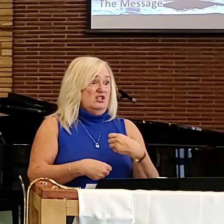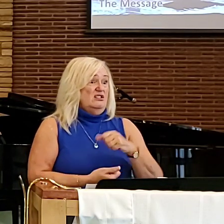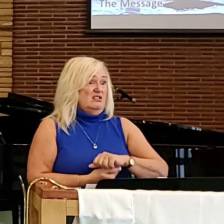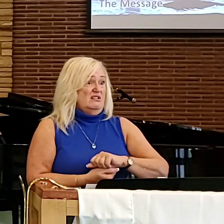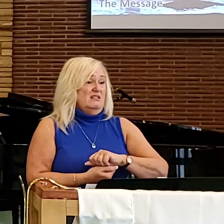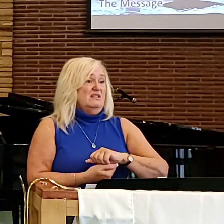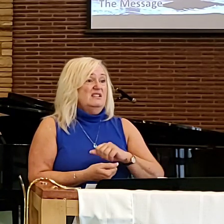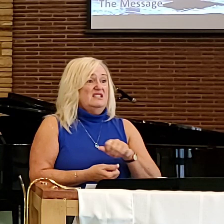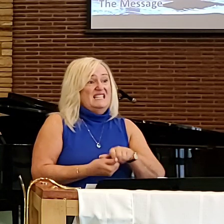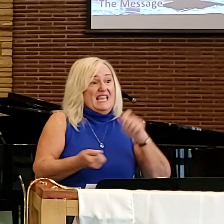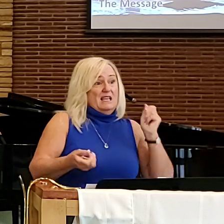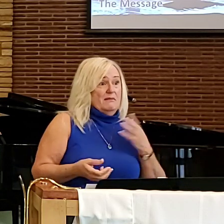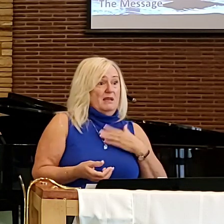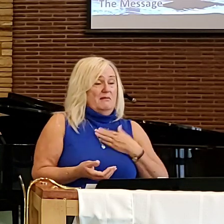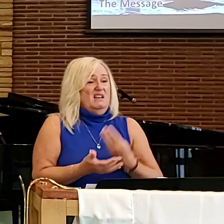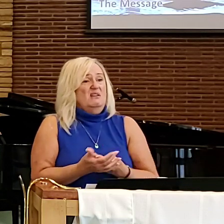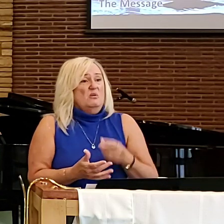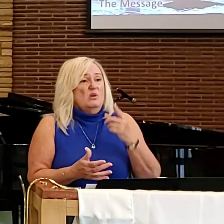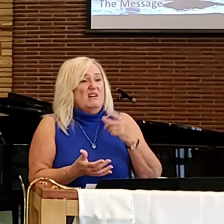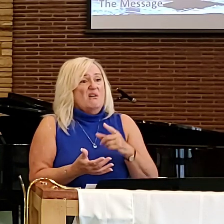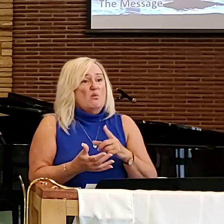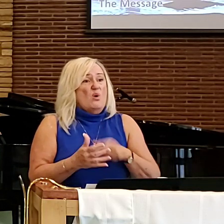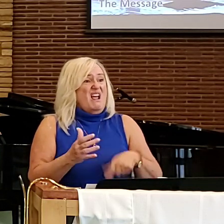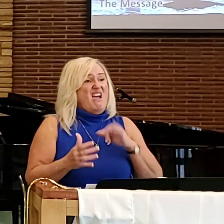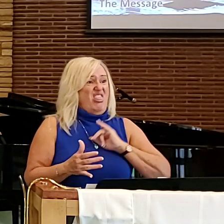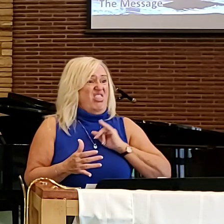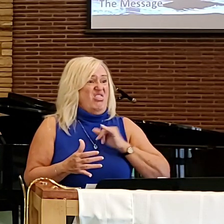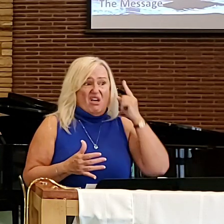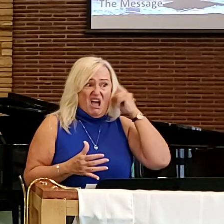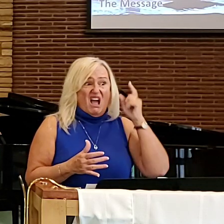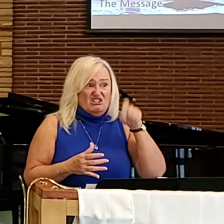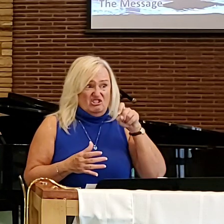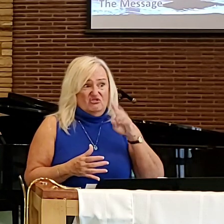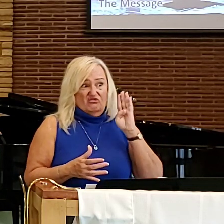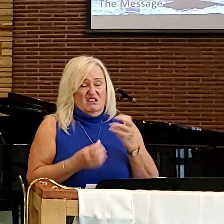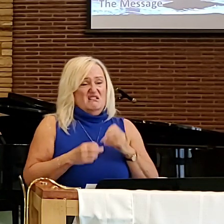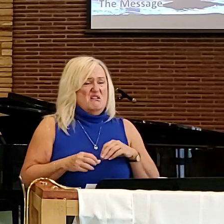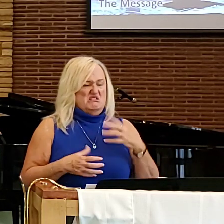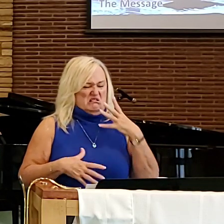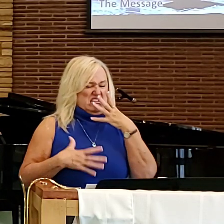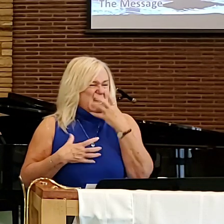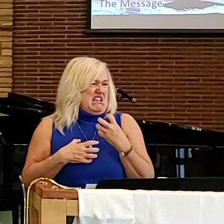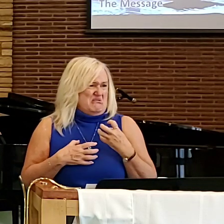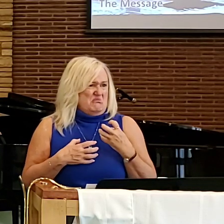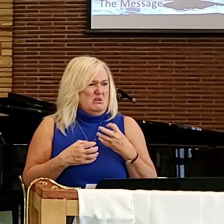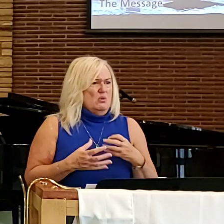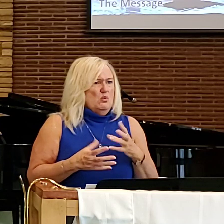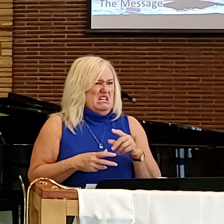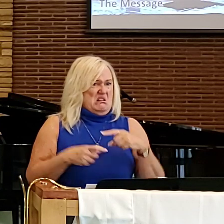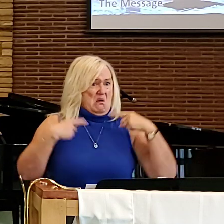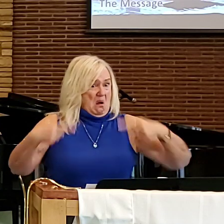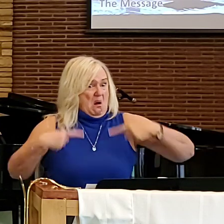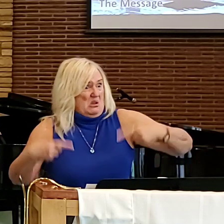get. I can remember being angry, wanting to argue with the boss